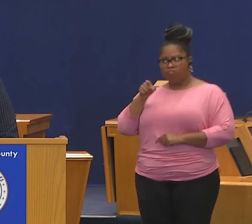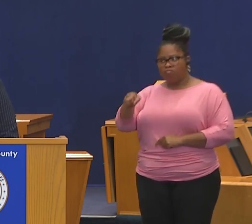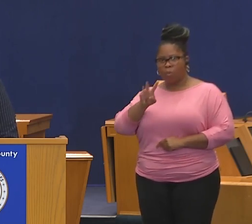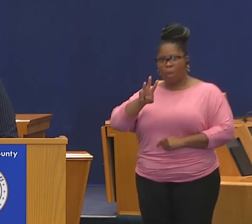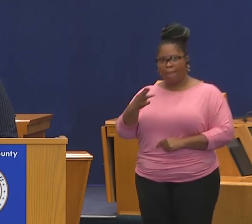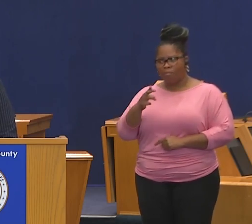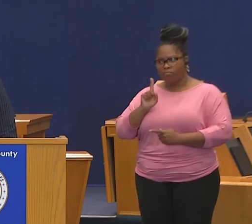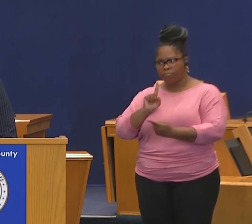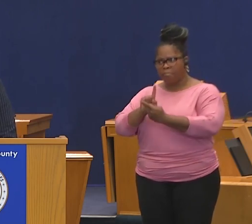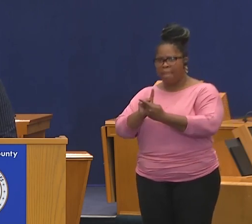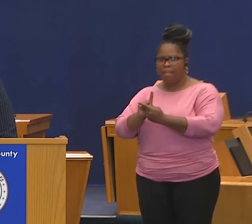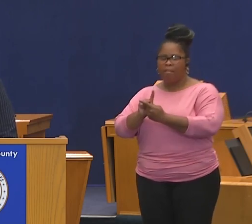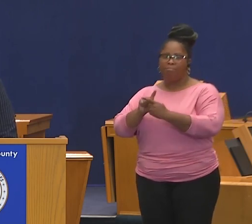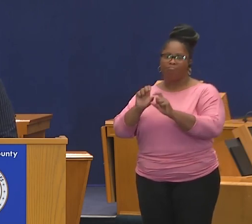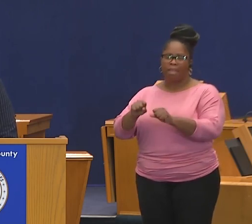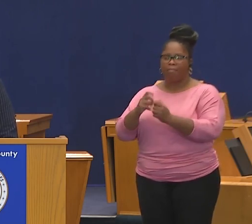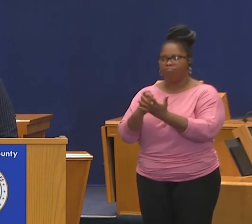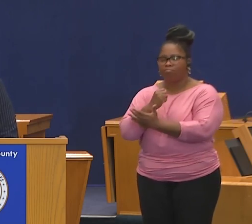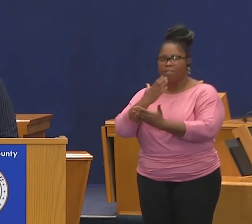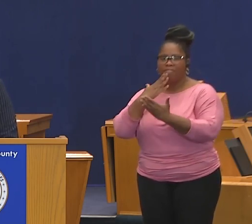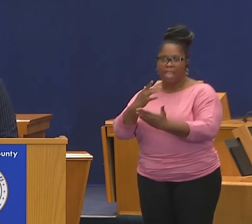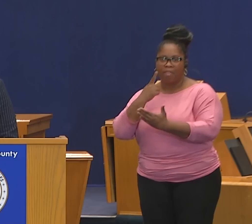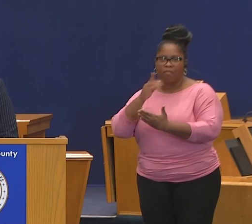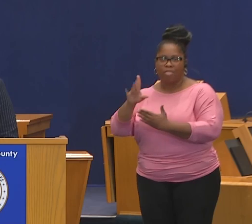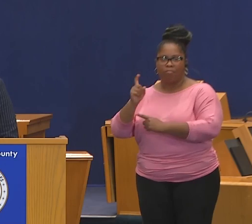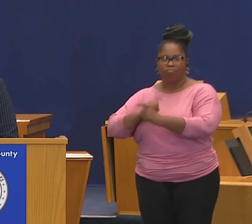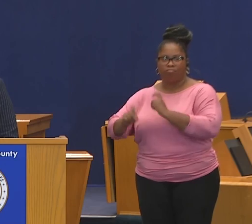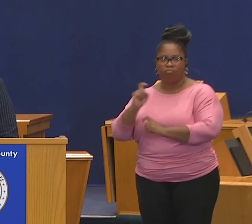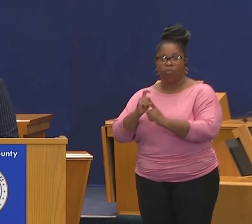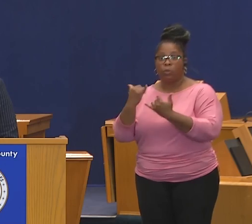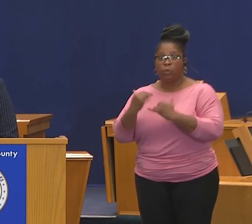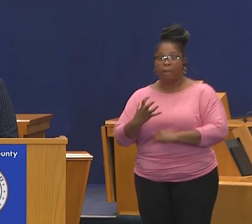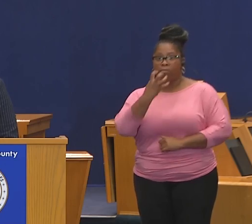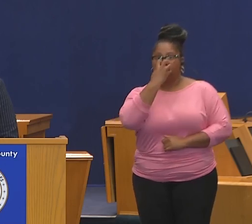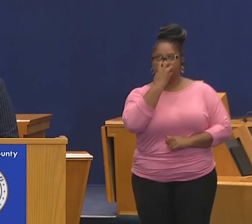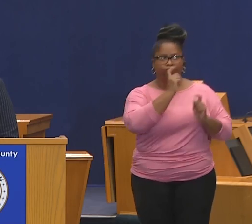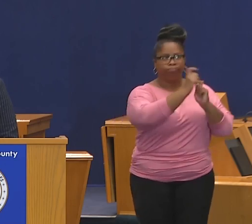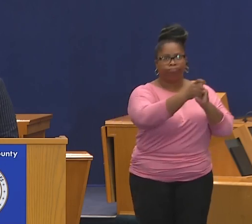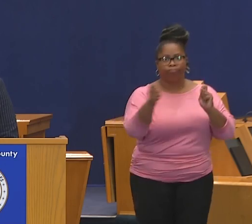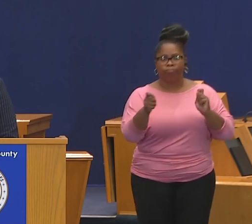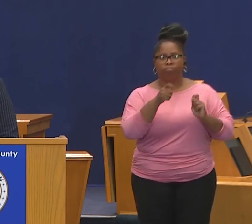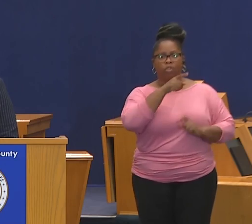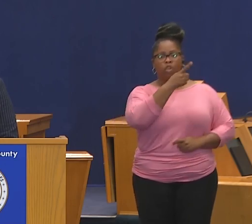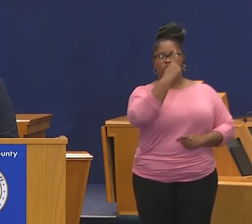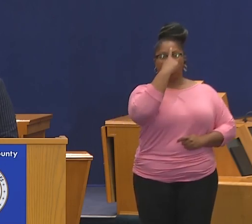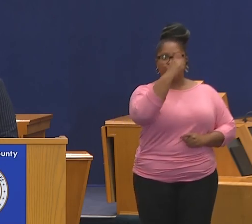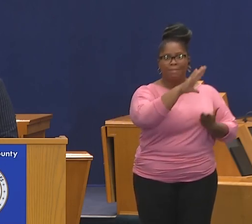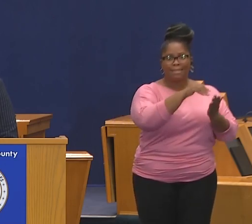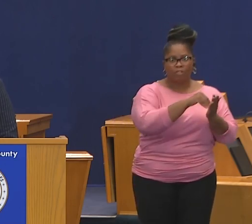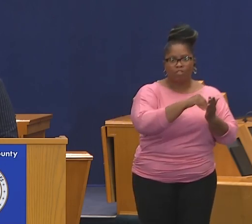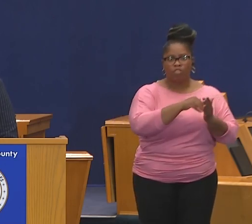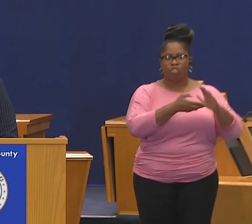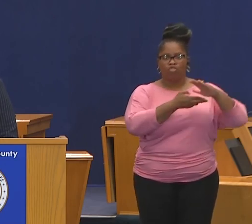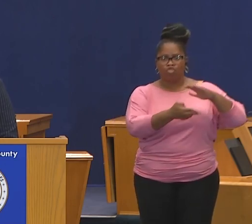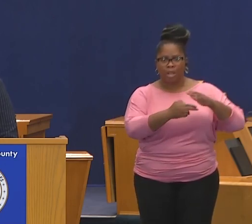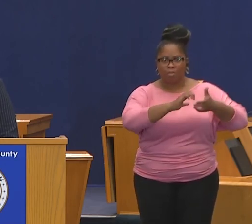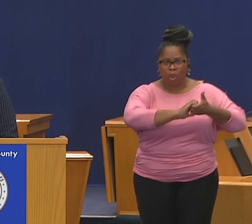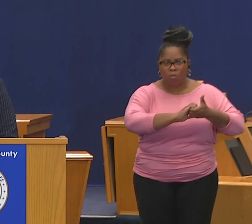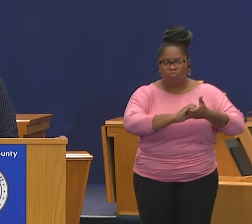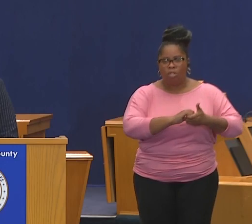their generosity. The masks were distributed today to the Dream Center, Shelter Partnership, Goodwill